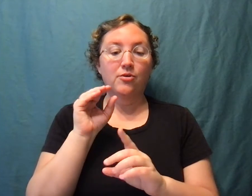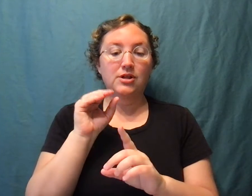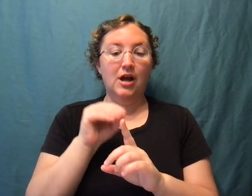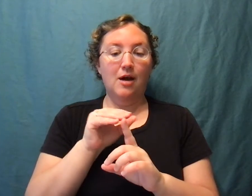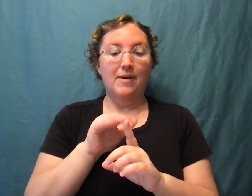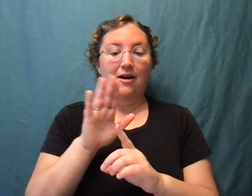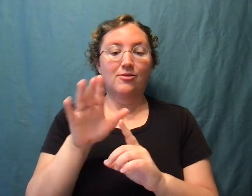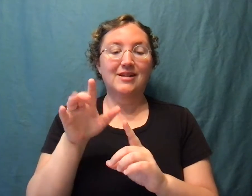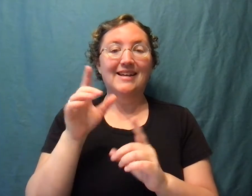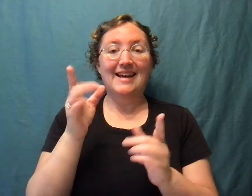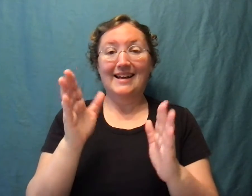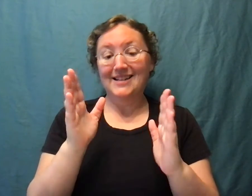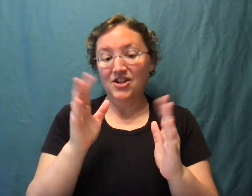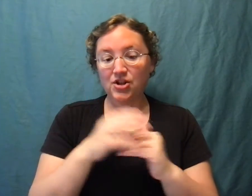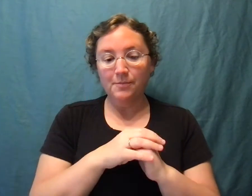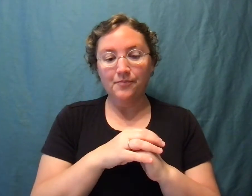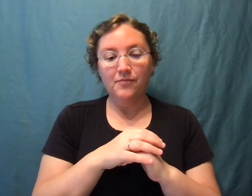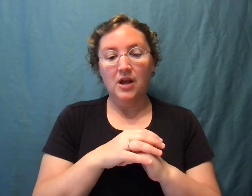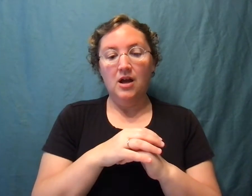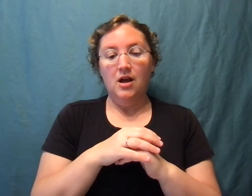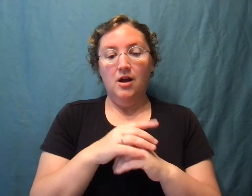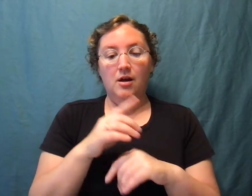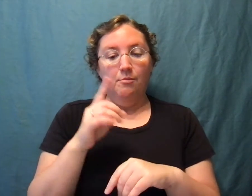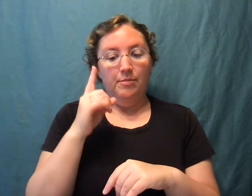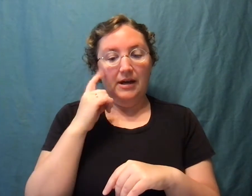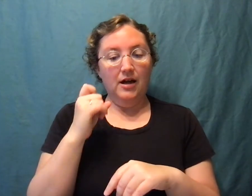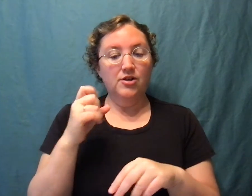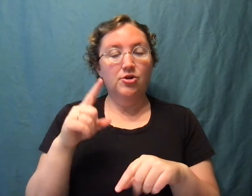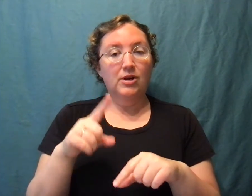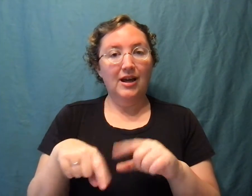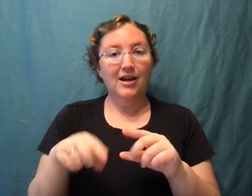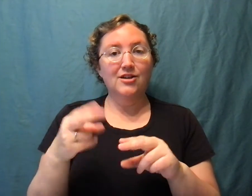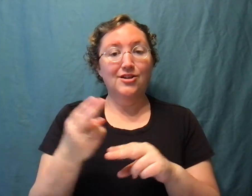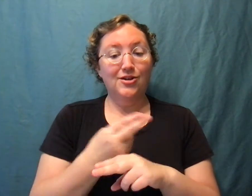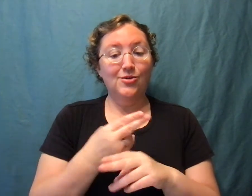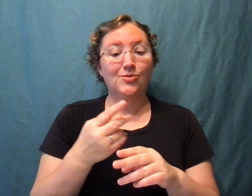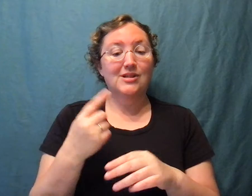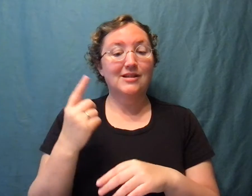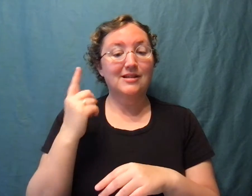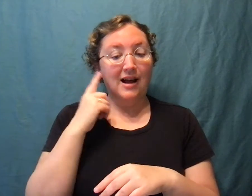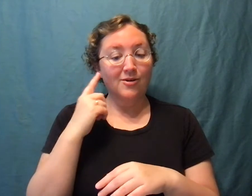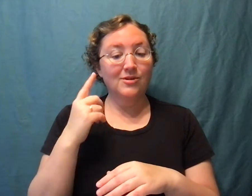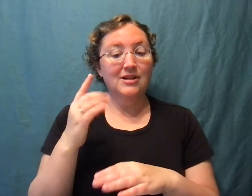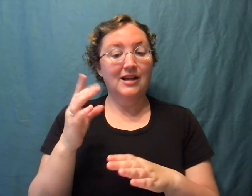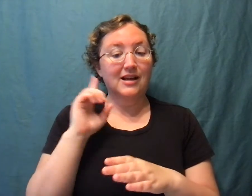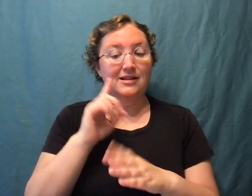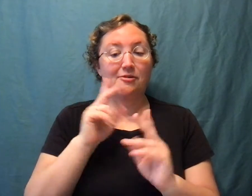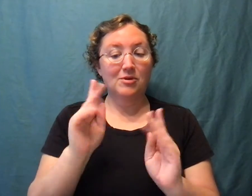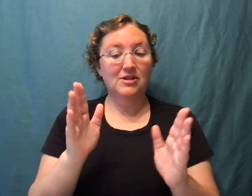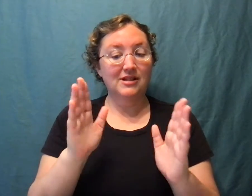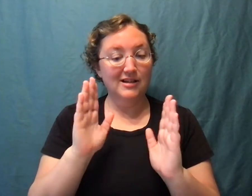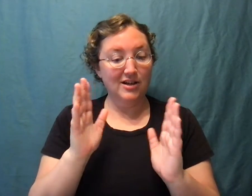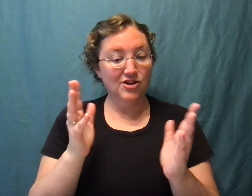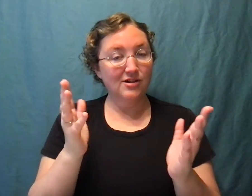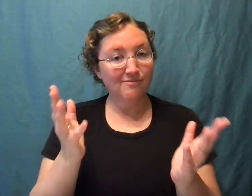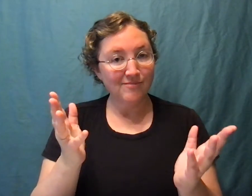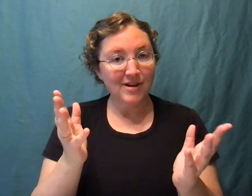note about getting attention. Because you can't use sound to get a deaf person's attention, you